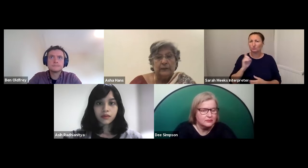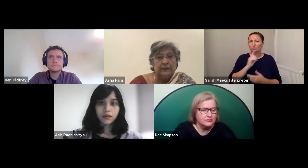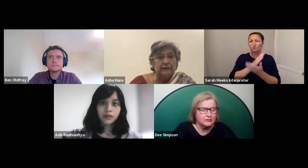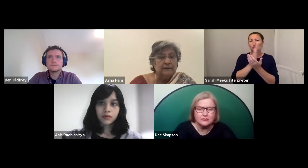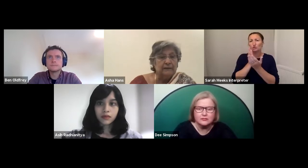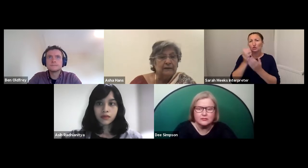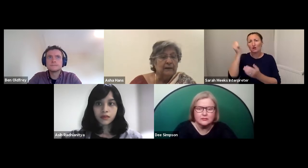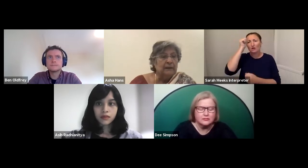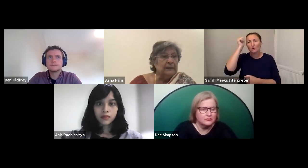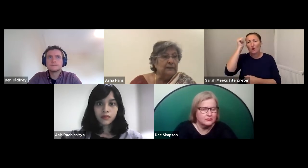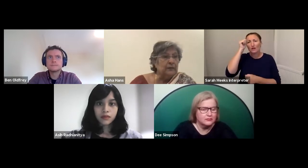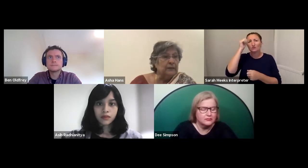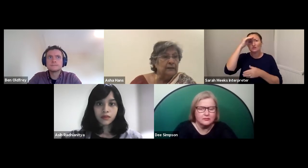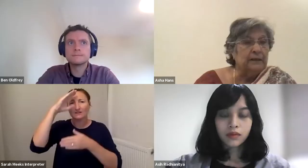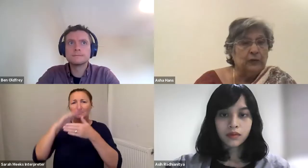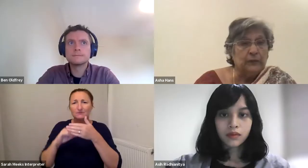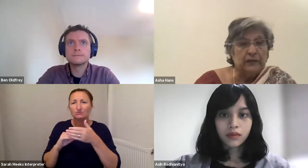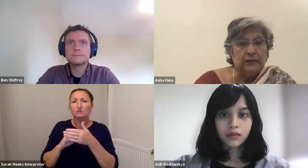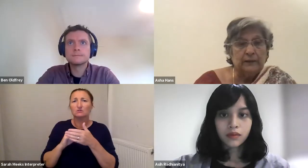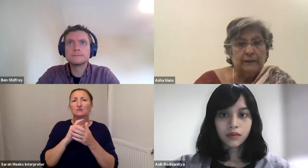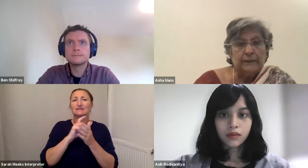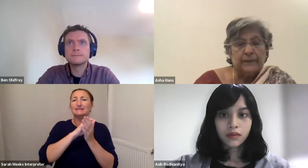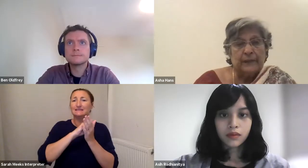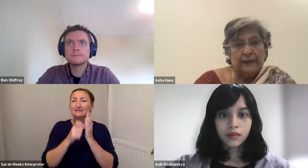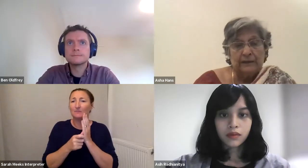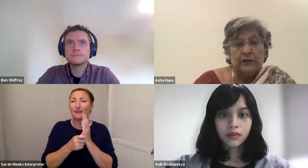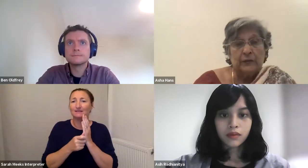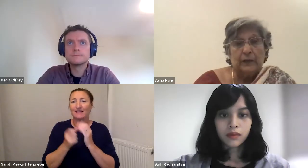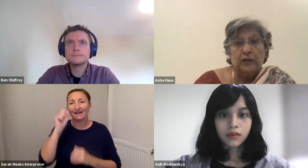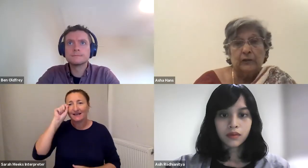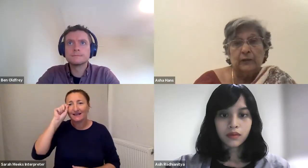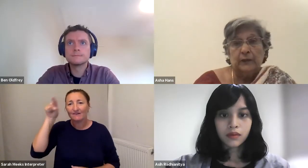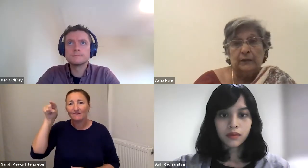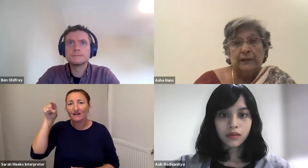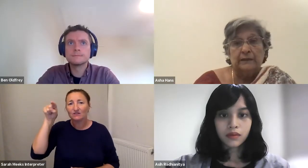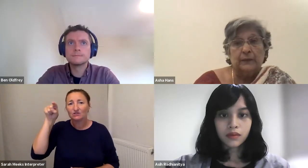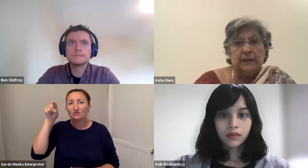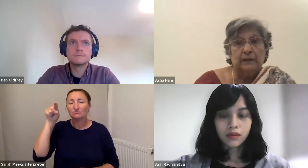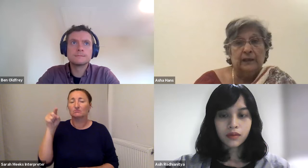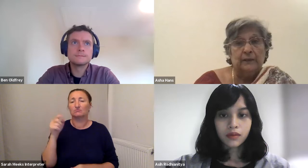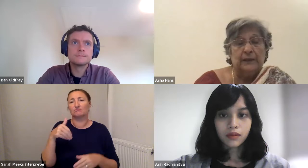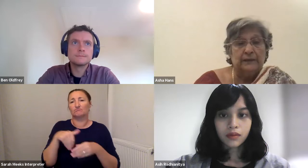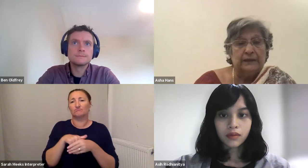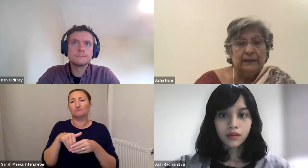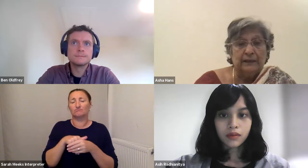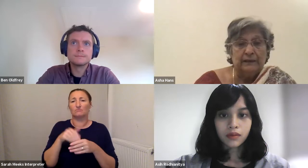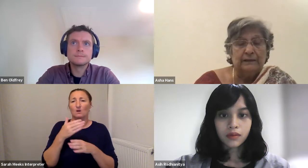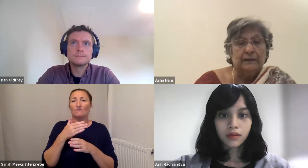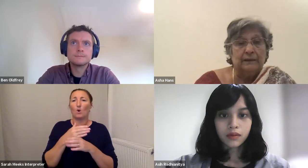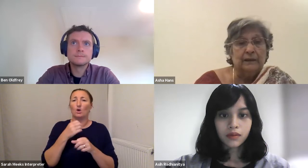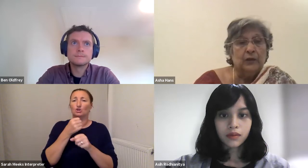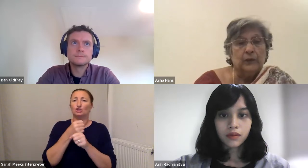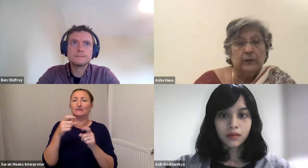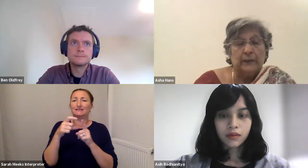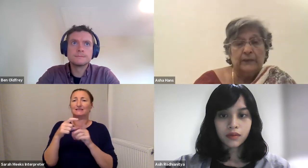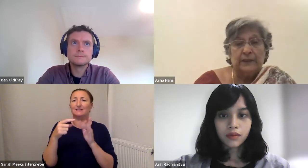and experiences in disability innovation. This is part of the work that is done by GDI. It's